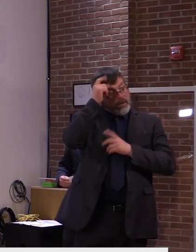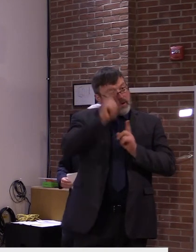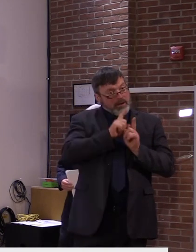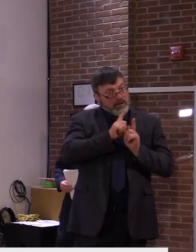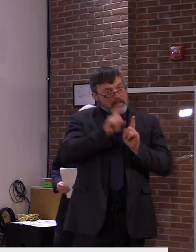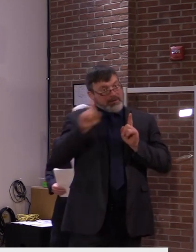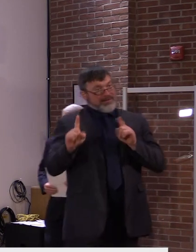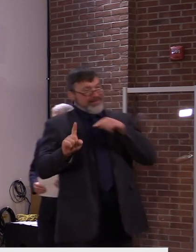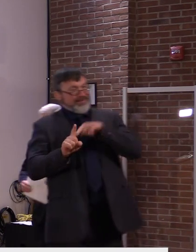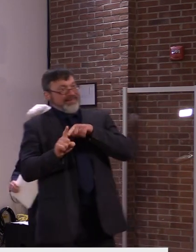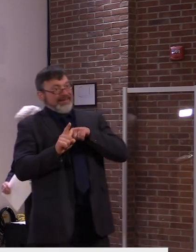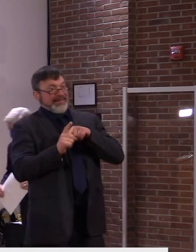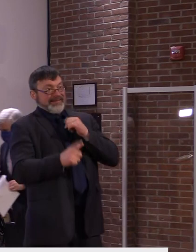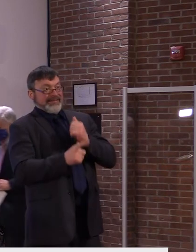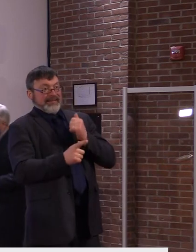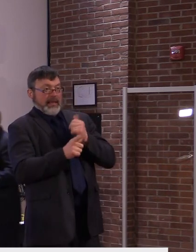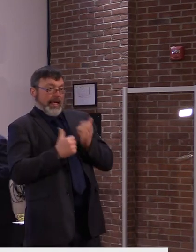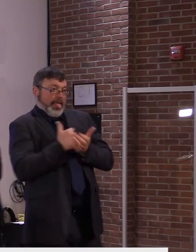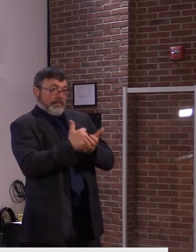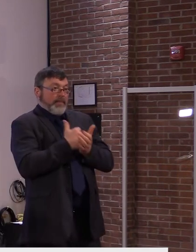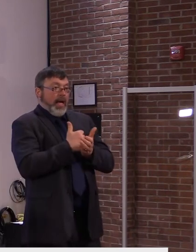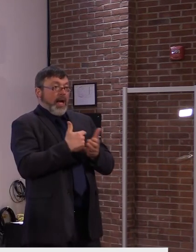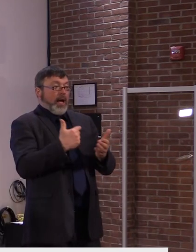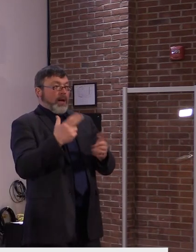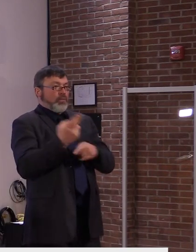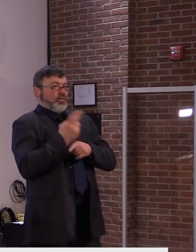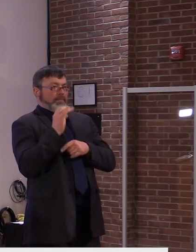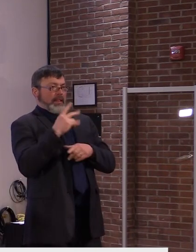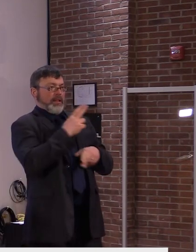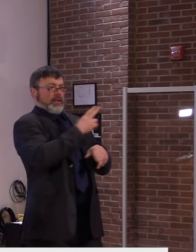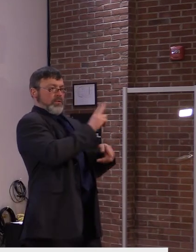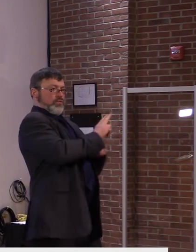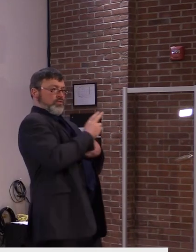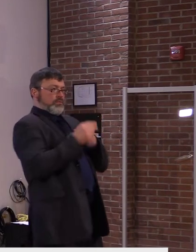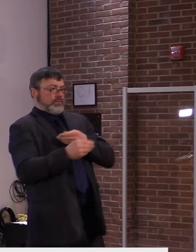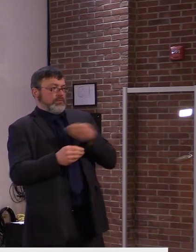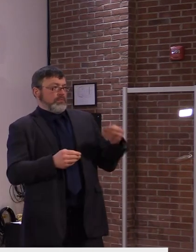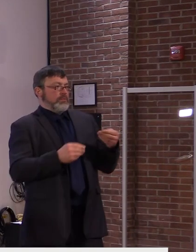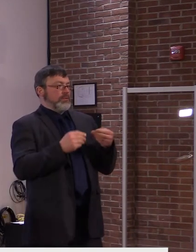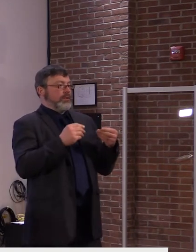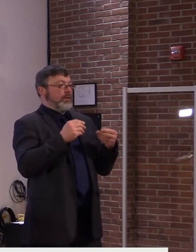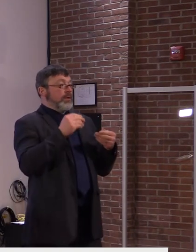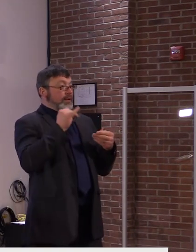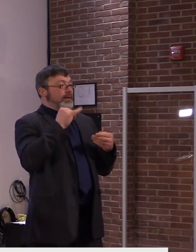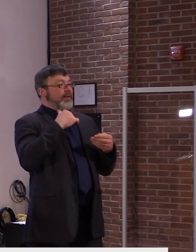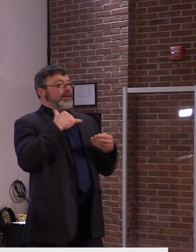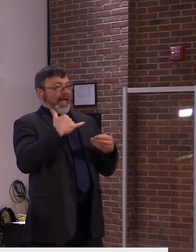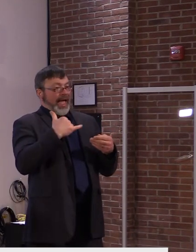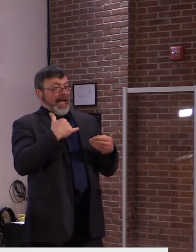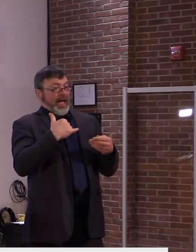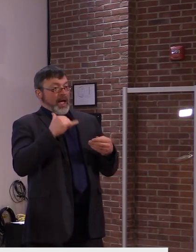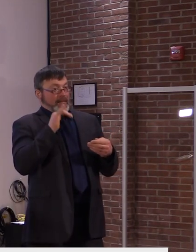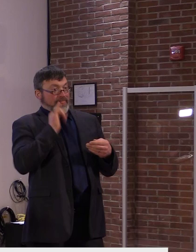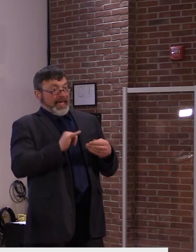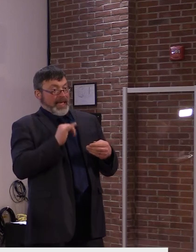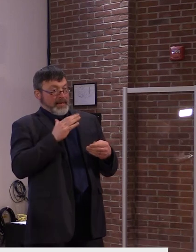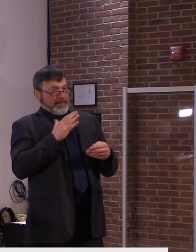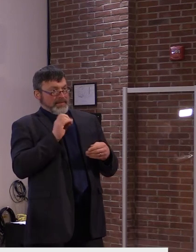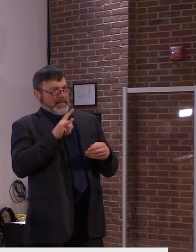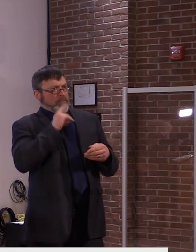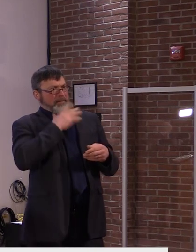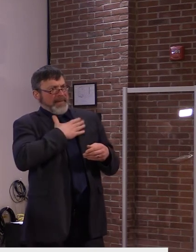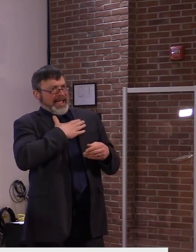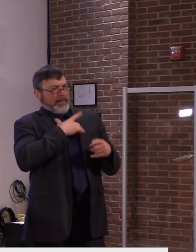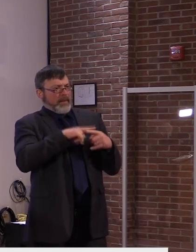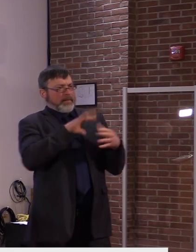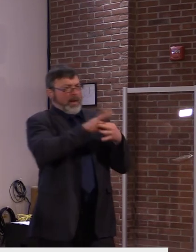reader discovered his email is now linked to the neighbor. Are they going to have trouble registering come Tuesday if their email's already been